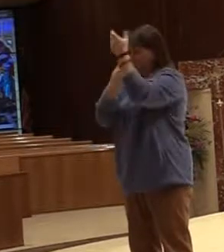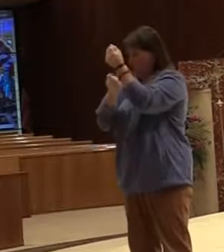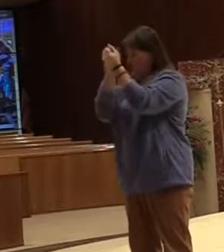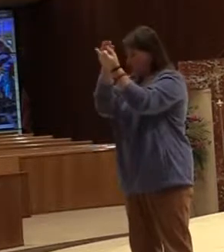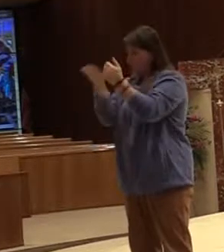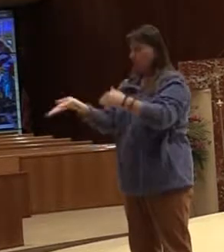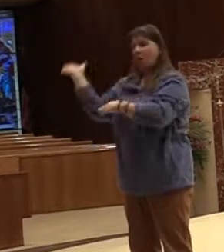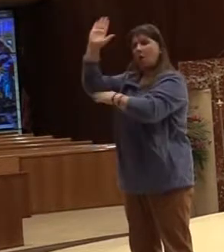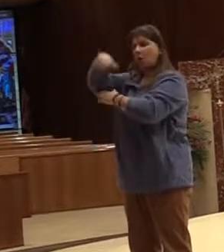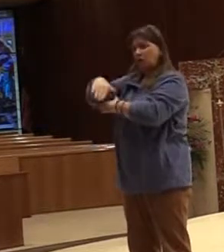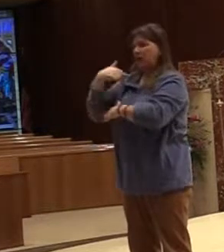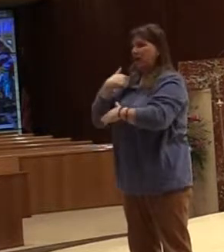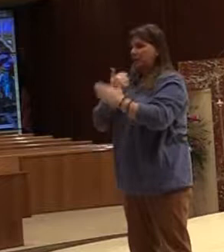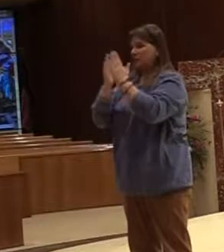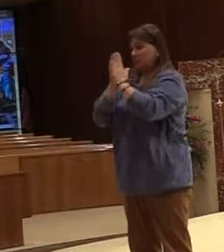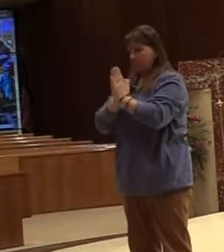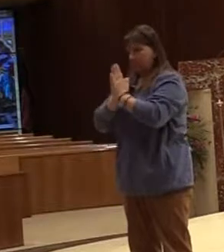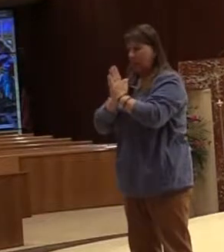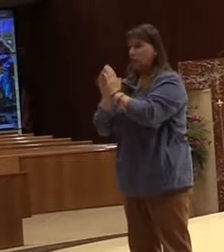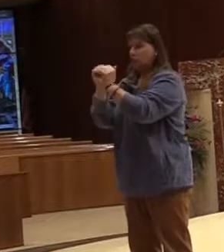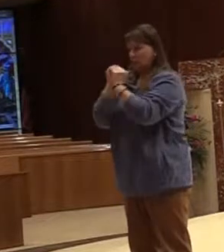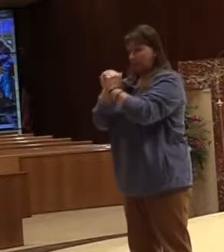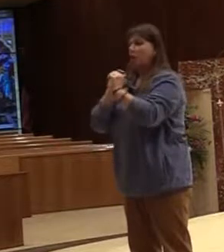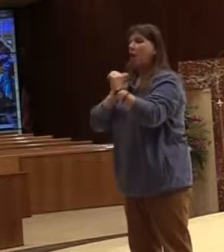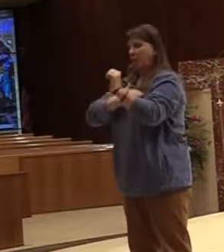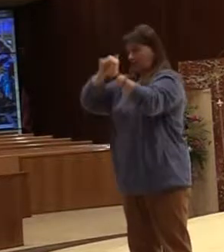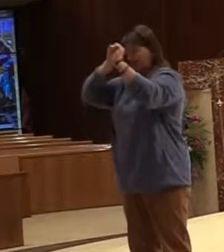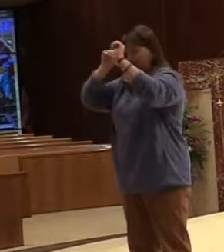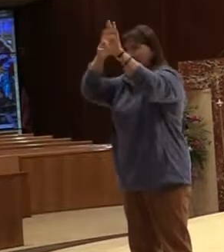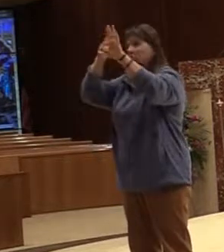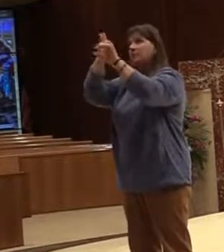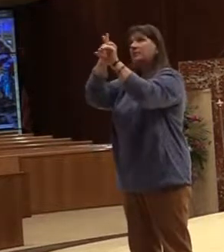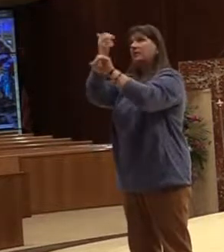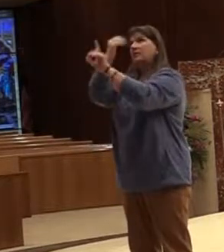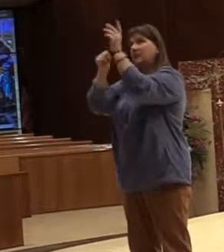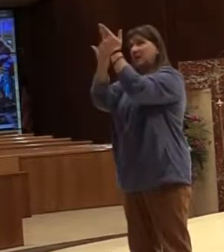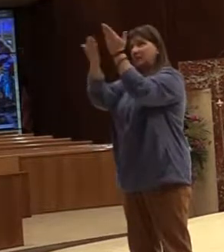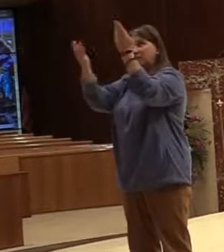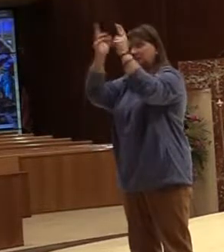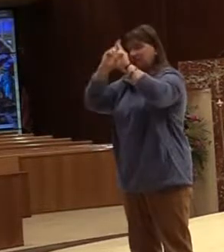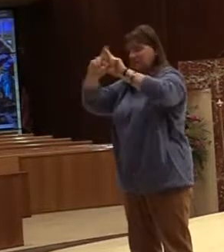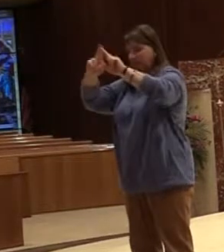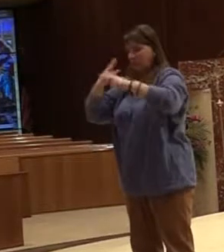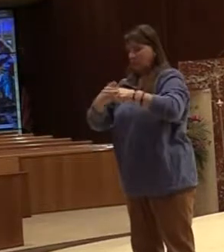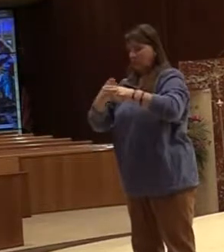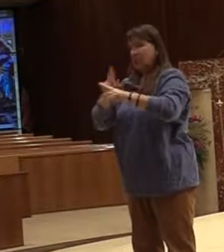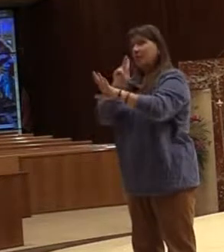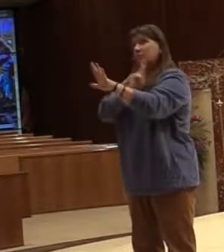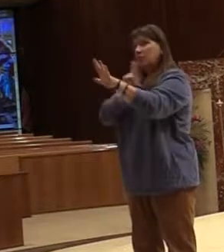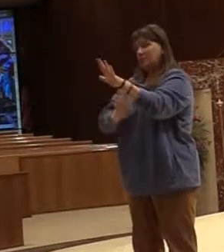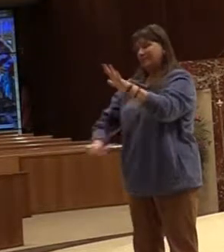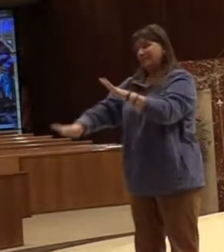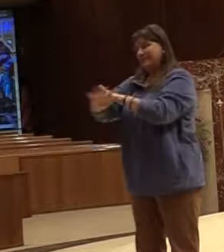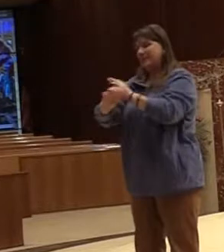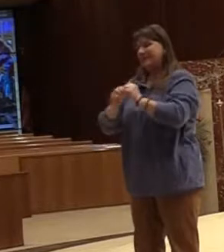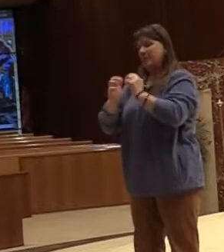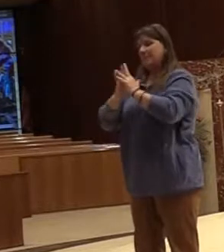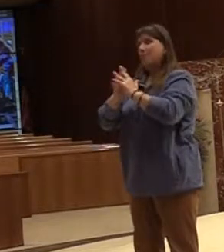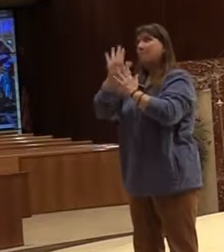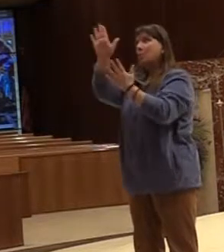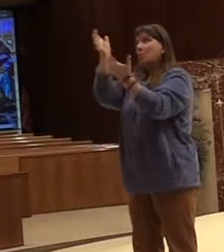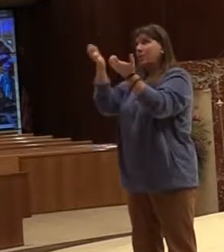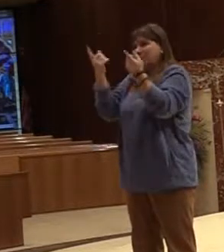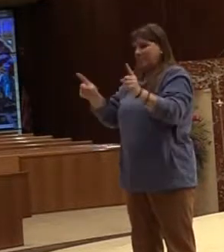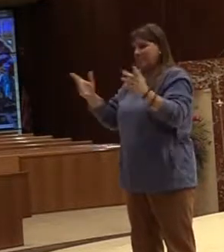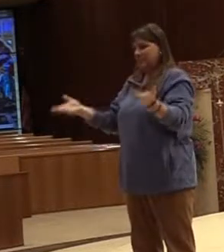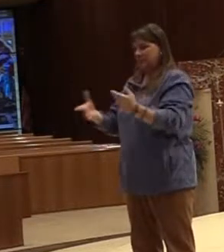to you as together we say, Our Father, who art in heaven, hallowed be thy name. Thy kingdom come, thy